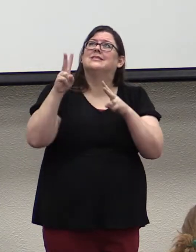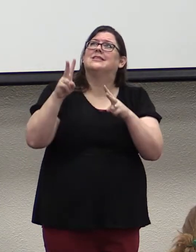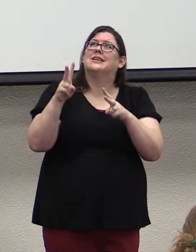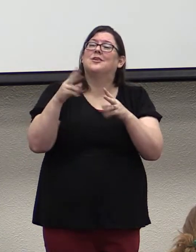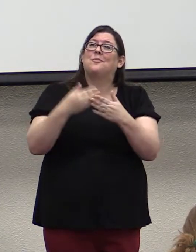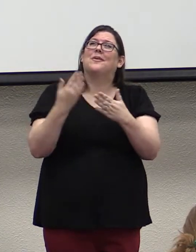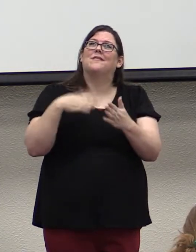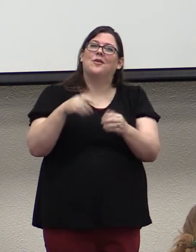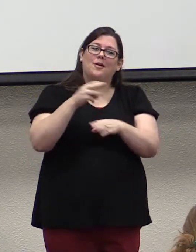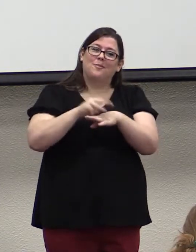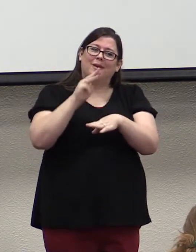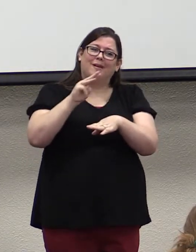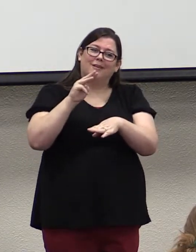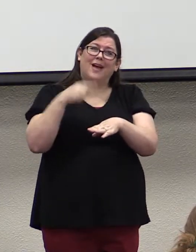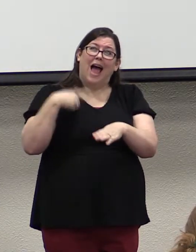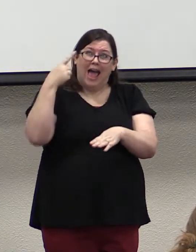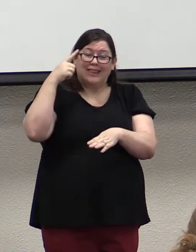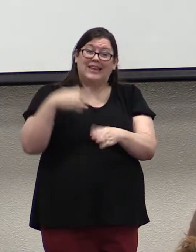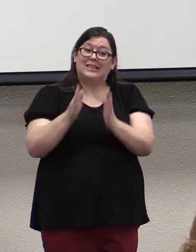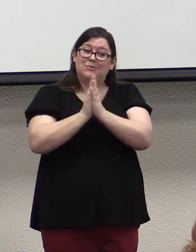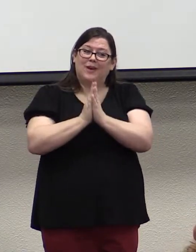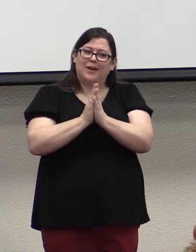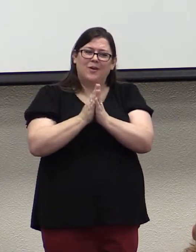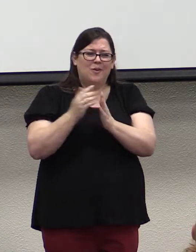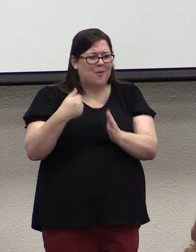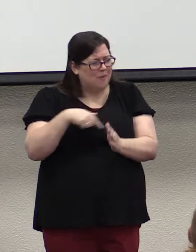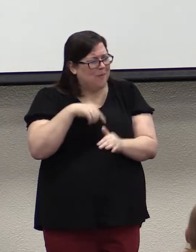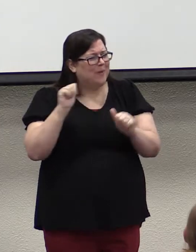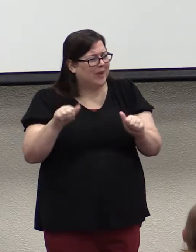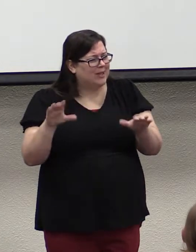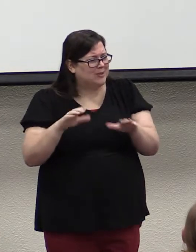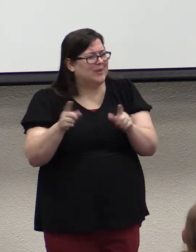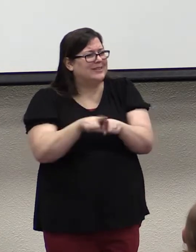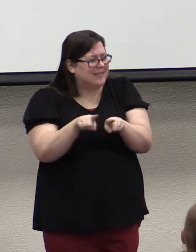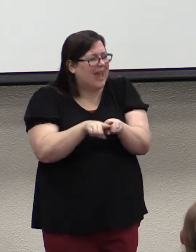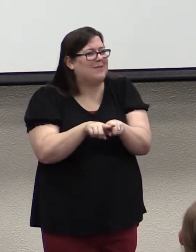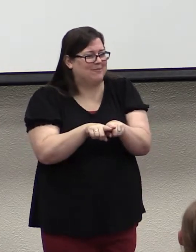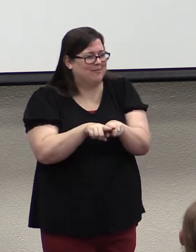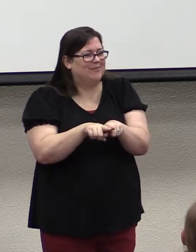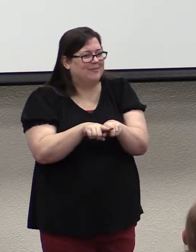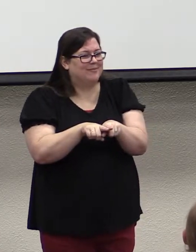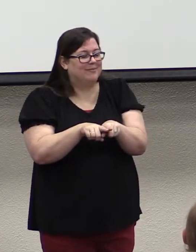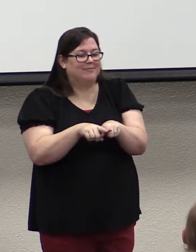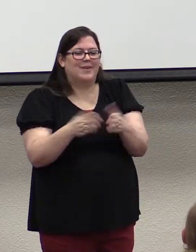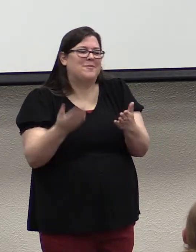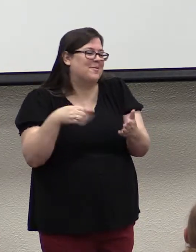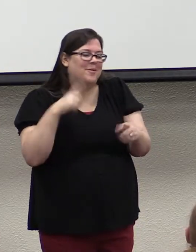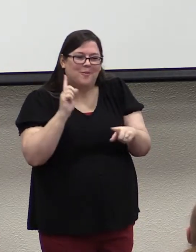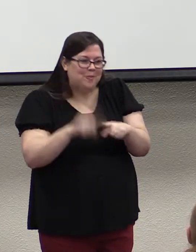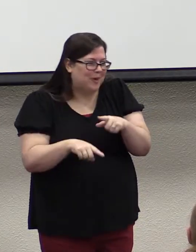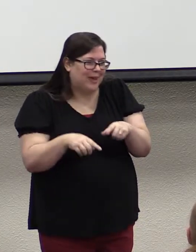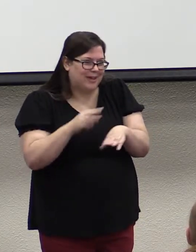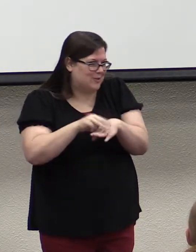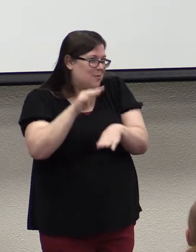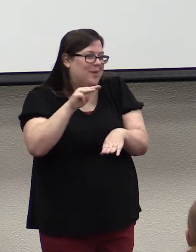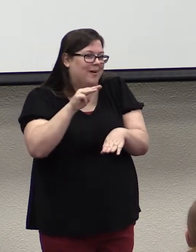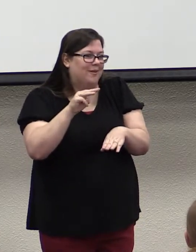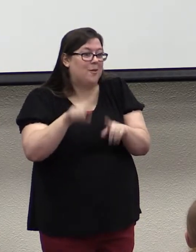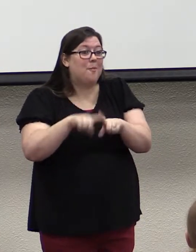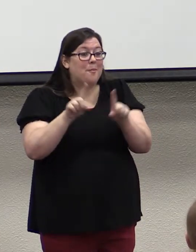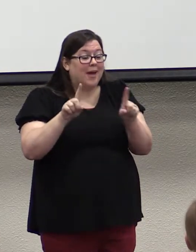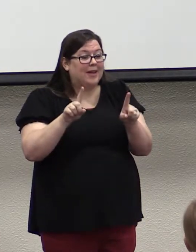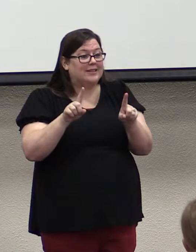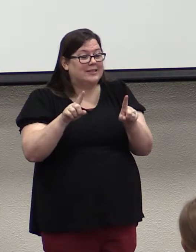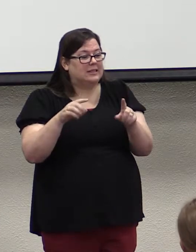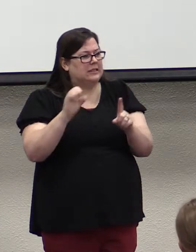think he's saying a little prayer there. We can do the same thing. Maybe we can't perform a miracle. But a situation arises,